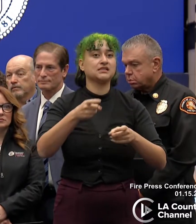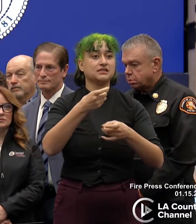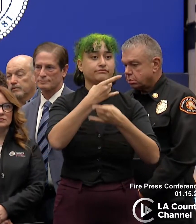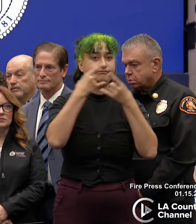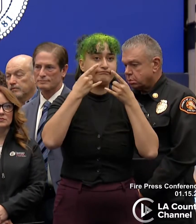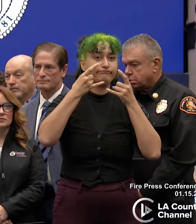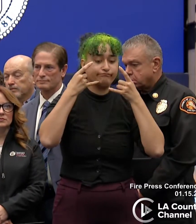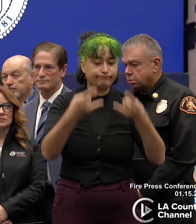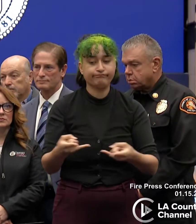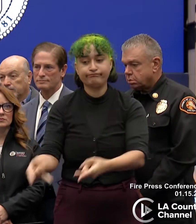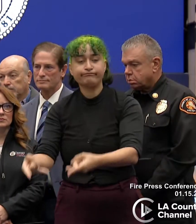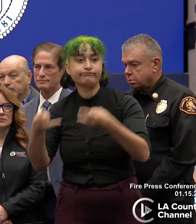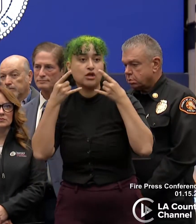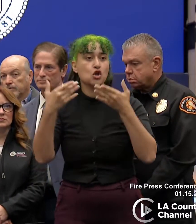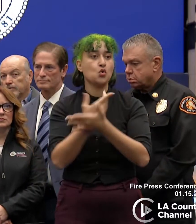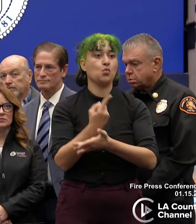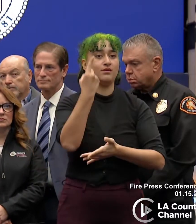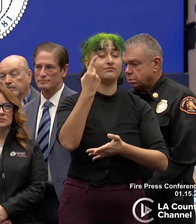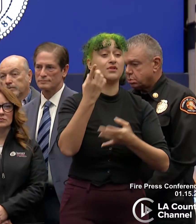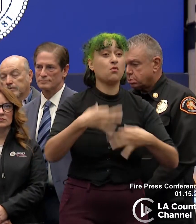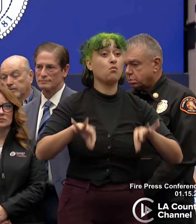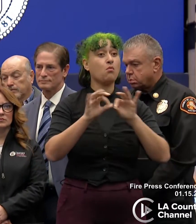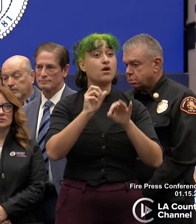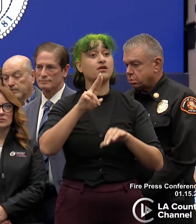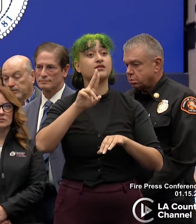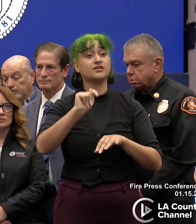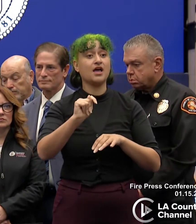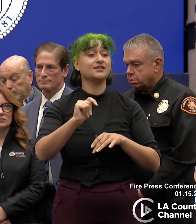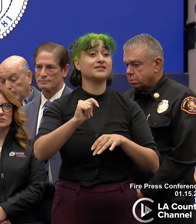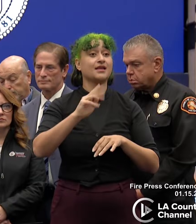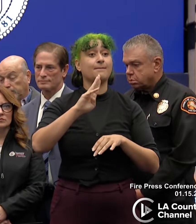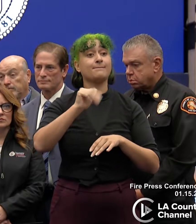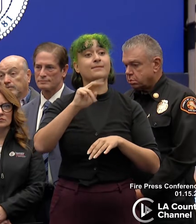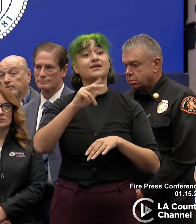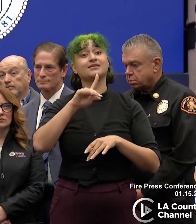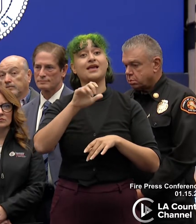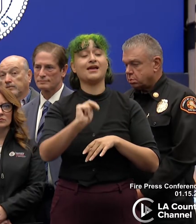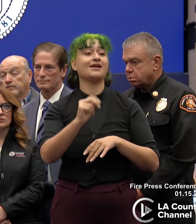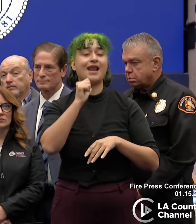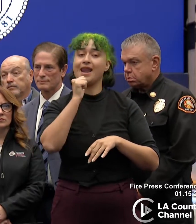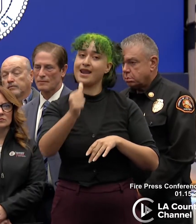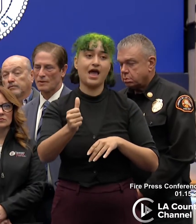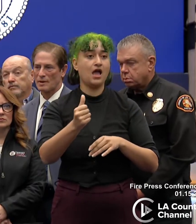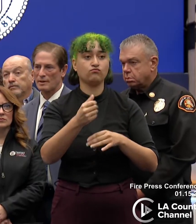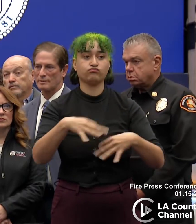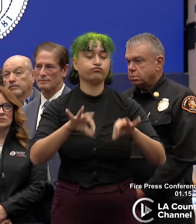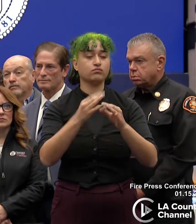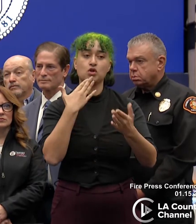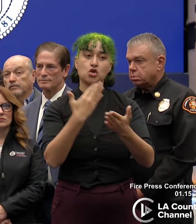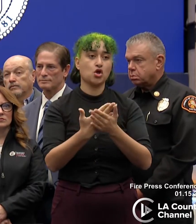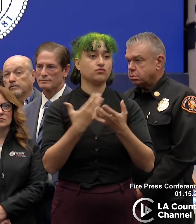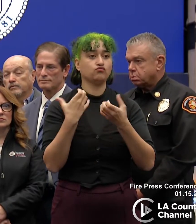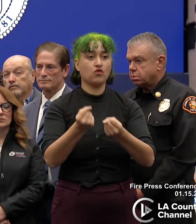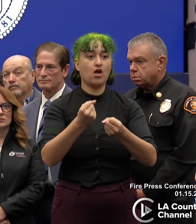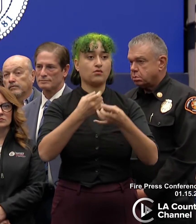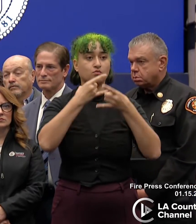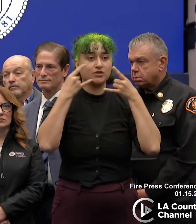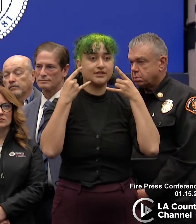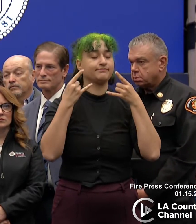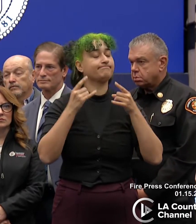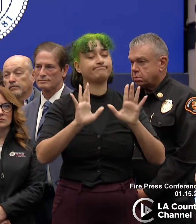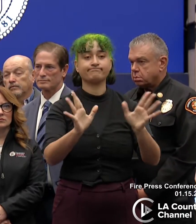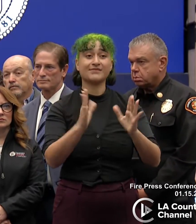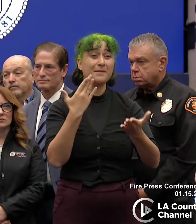note that cloth masks, dust masks, and bandanas are not adequate protection. While they may provide minimal protection, it is